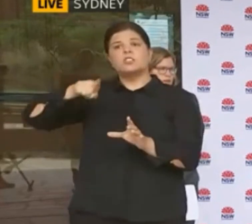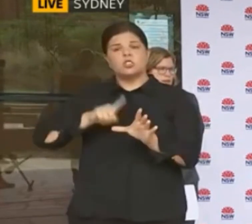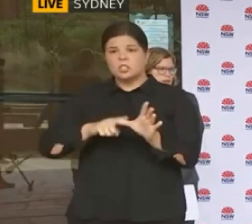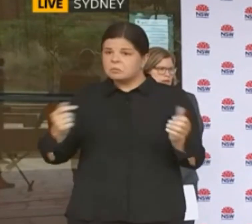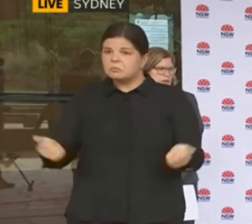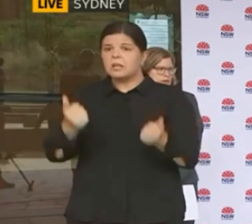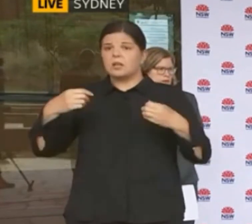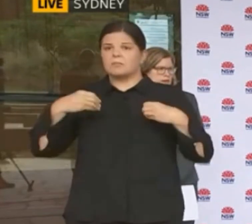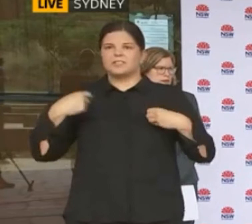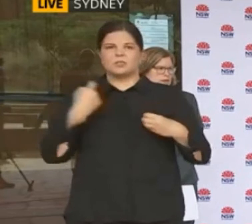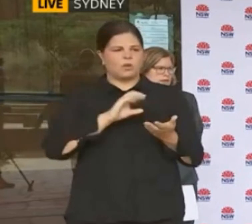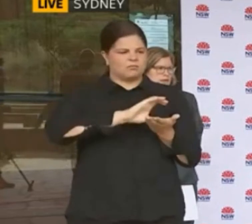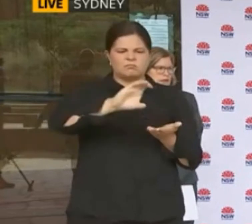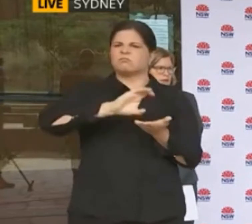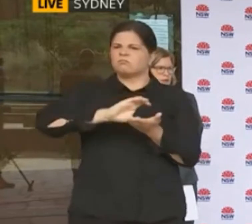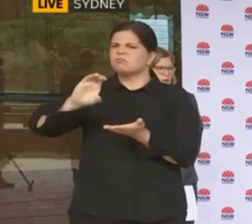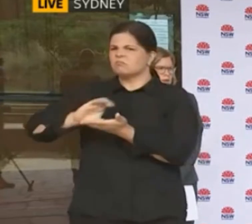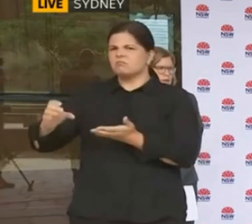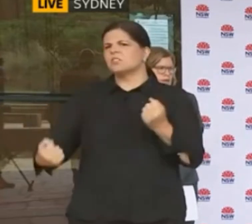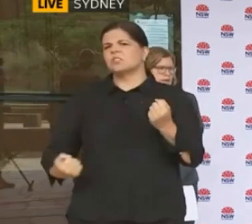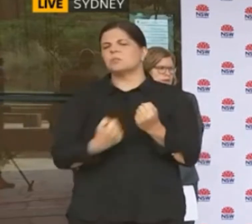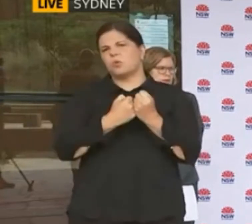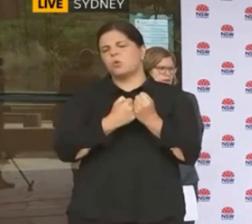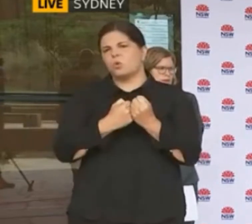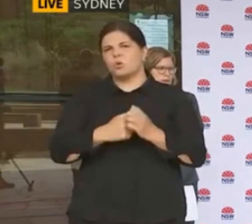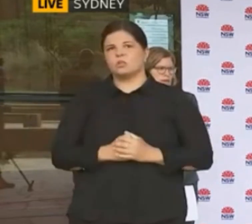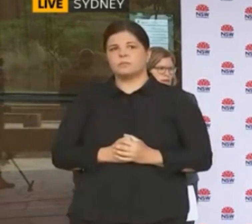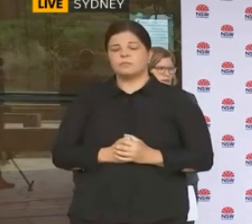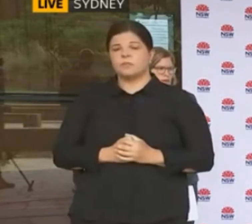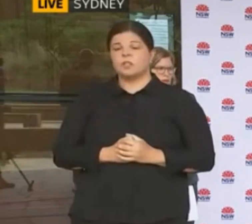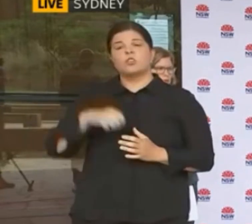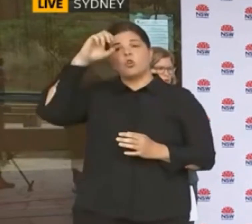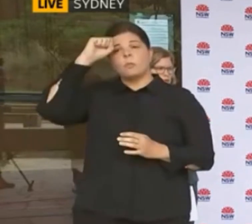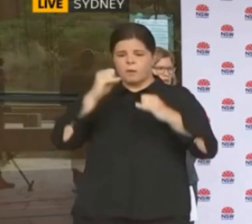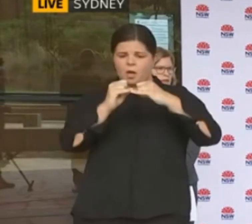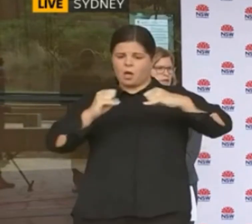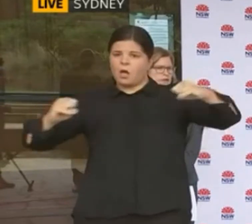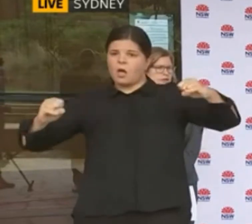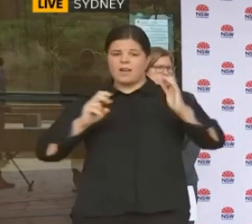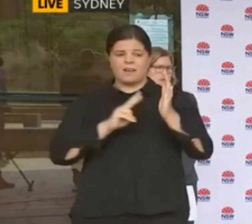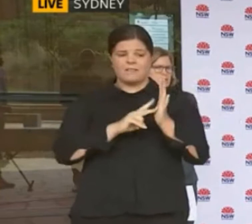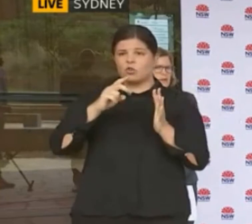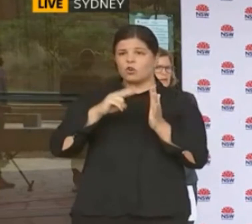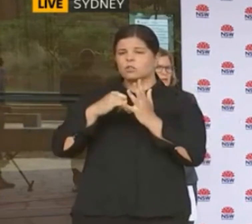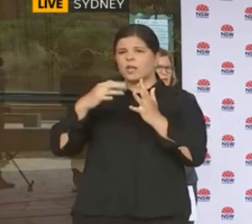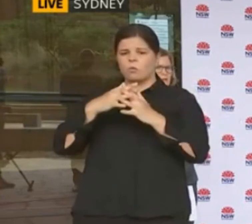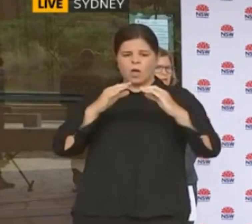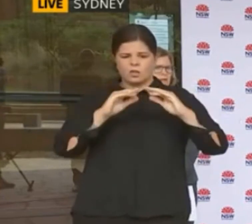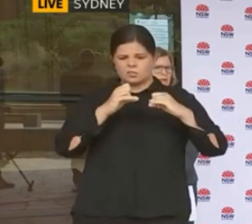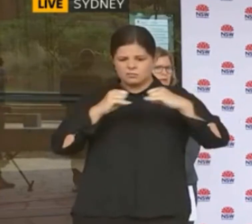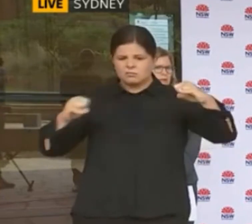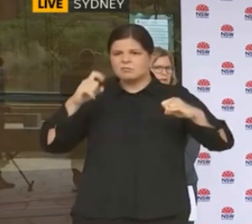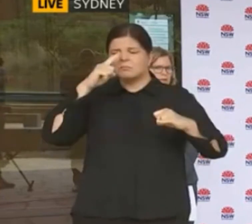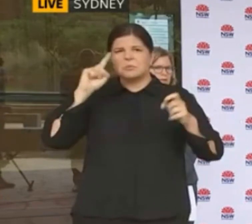the pandemic to give people a sense of what that might look like, whether it was our border communities during the Victoria-New South Wales border closure, or when it